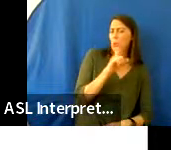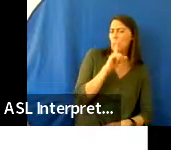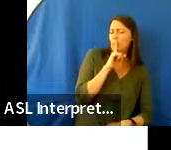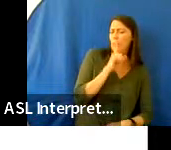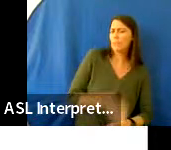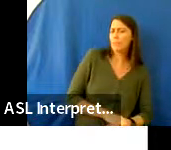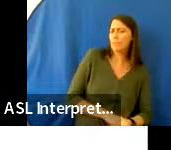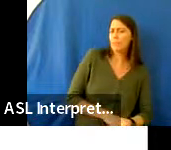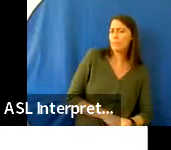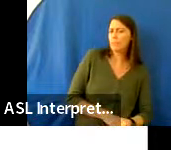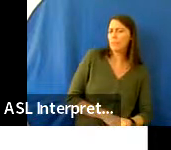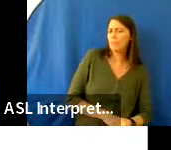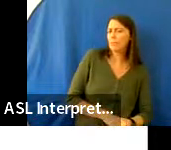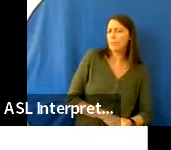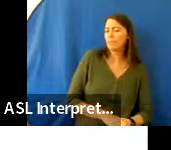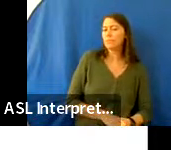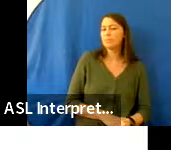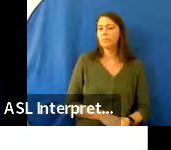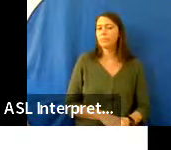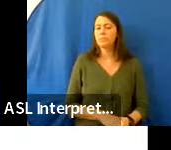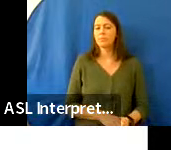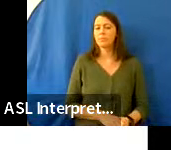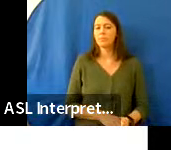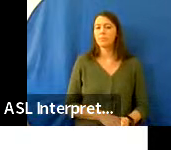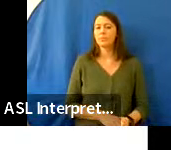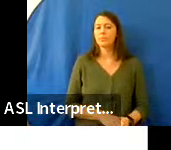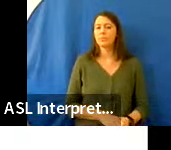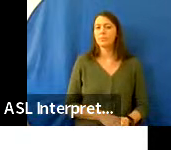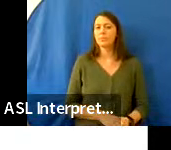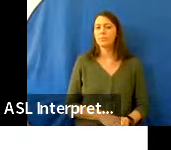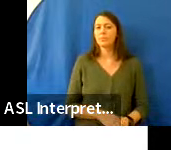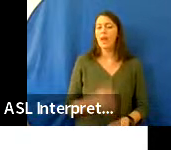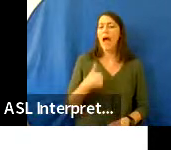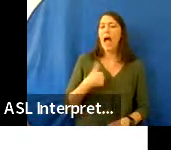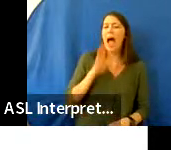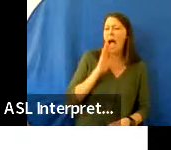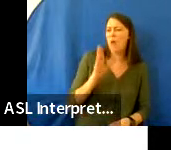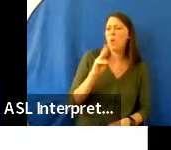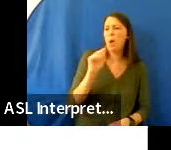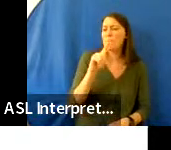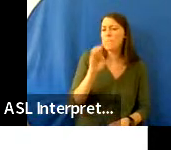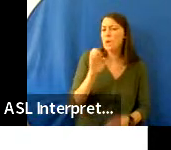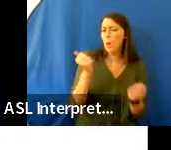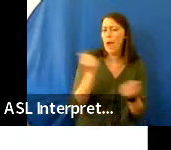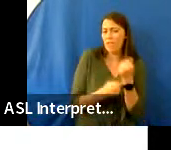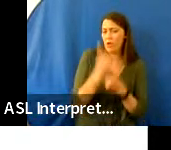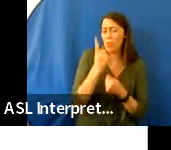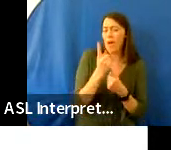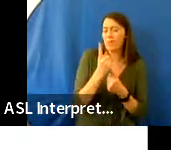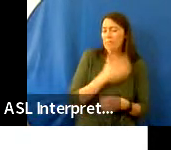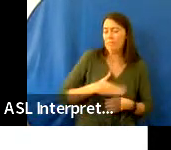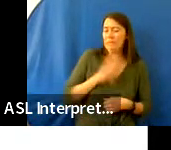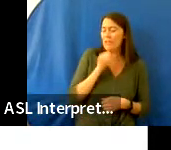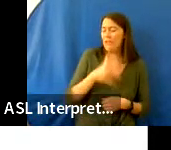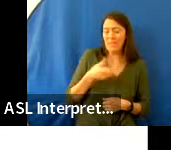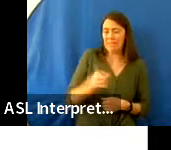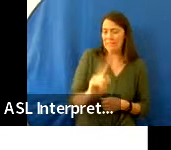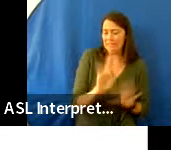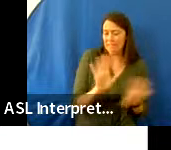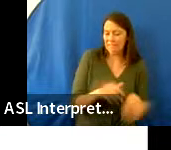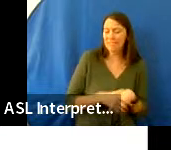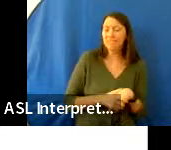I'm muting some people too. Right. So please don't take offense. We look forward to hearing from you when it's your turn. So for